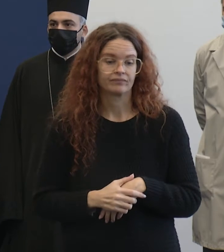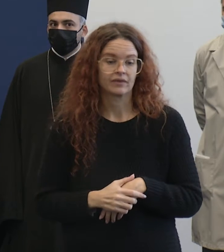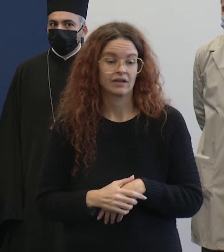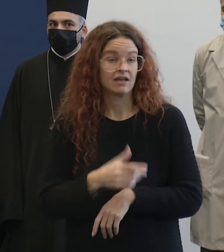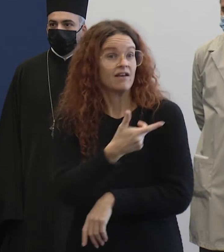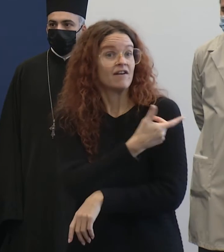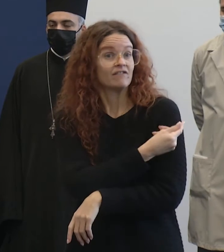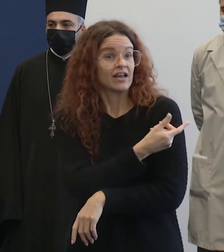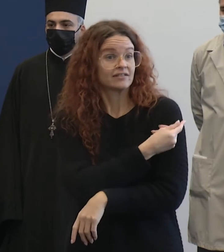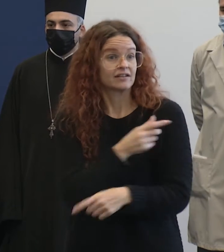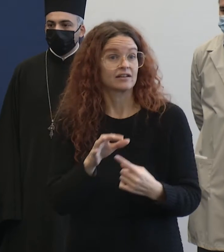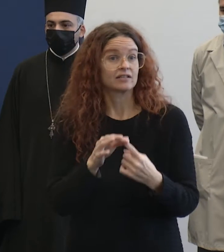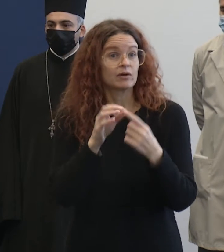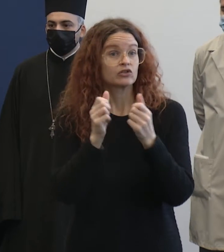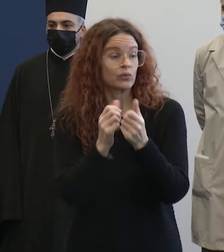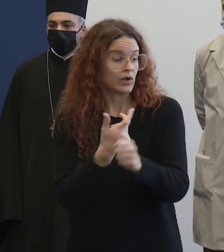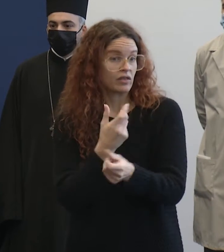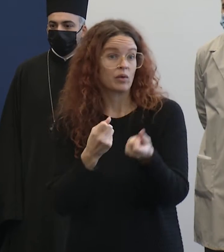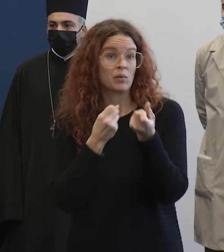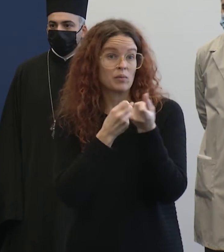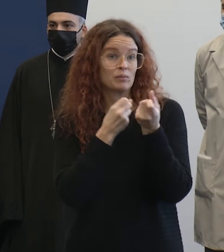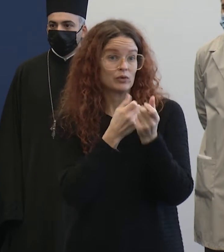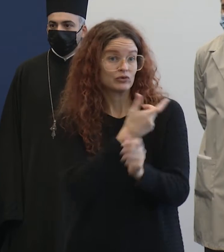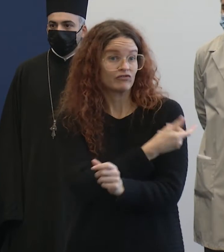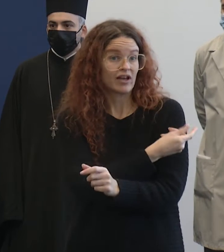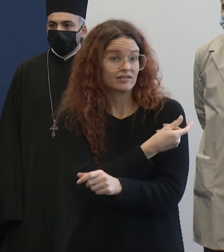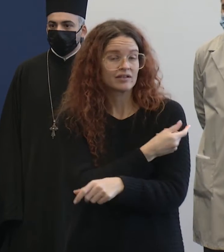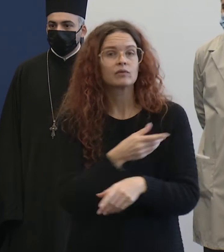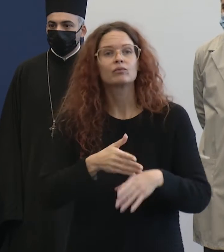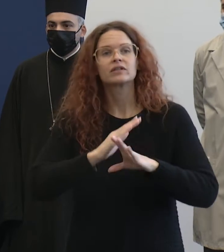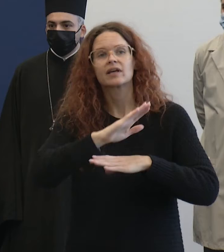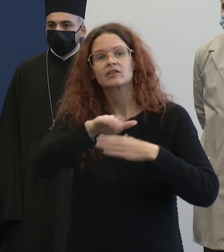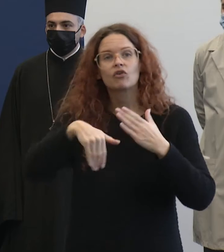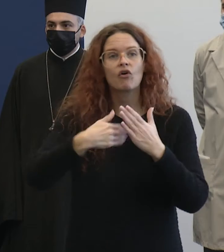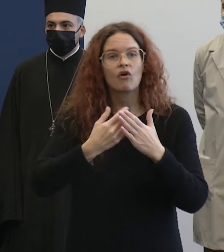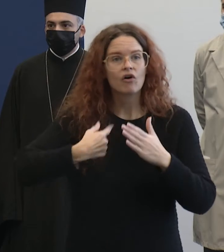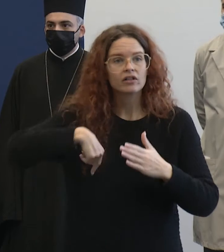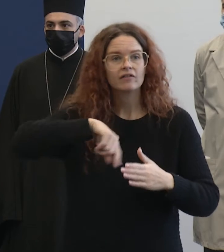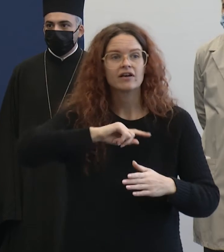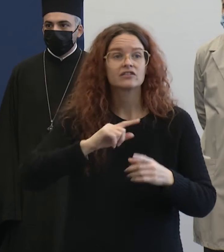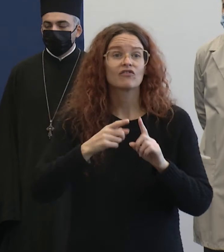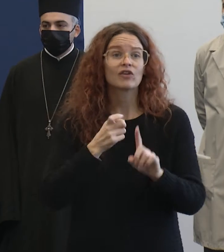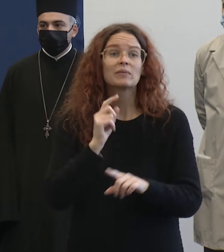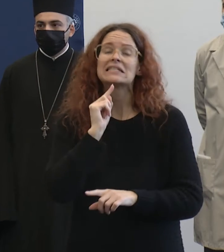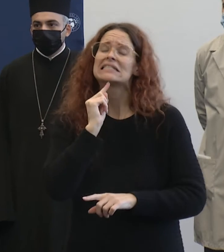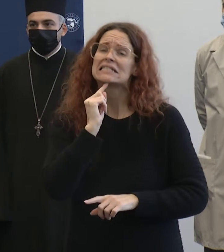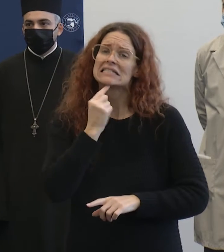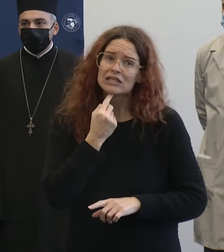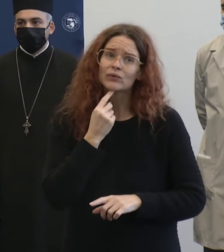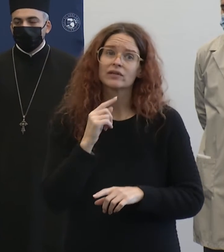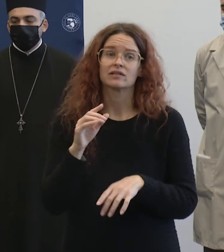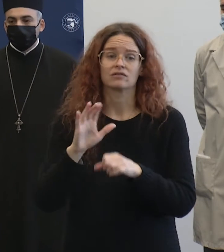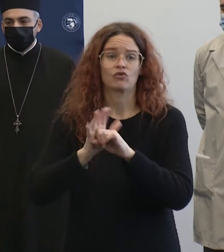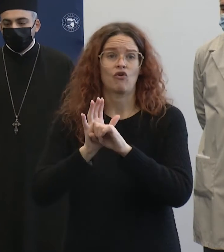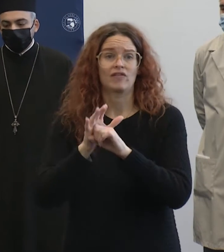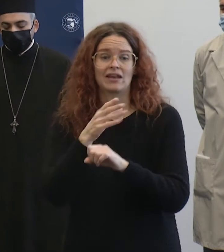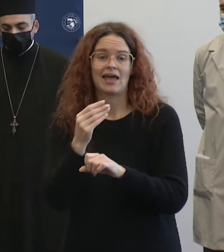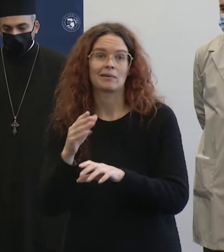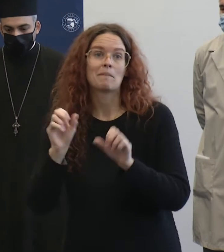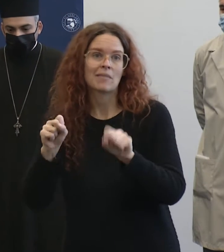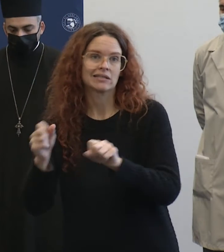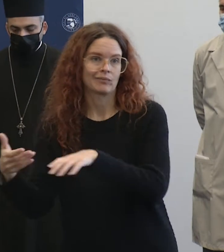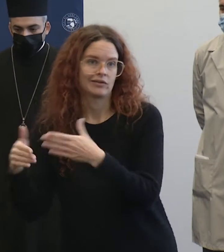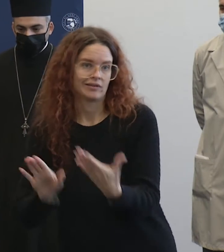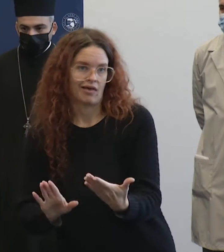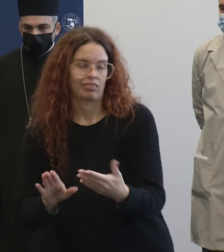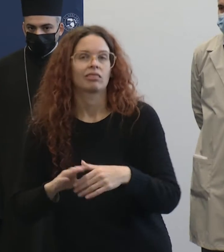Vaccination, especially with a booster, protects almost all from getting a severe case of COVID-19 and potentially dying. This is